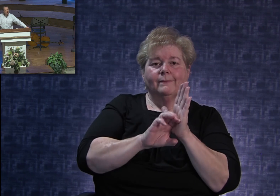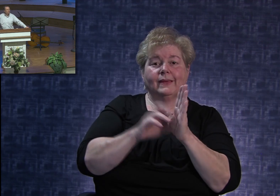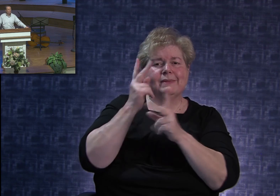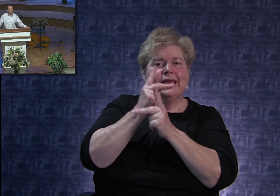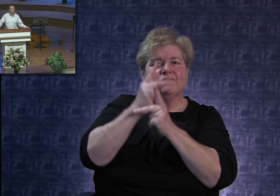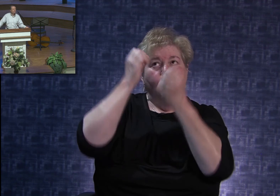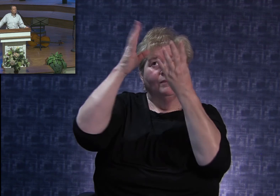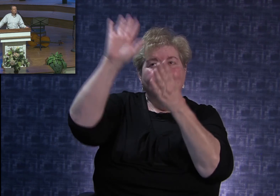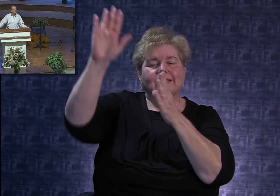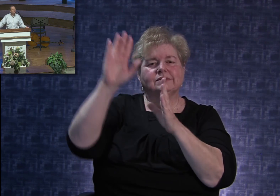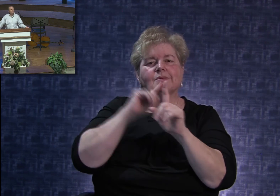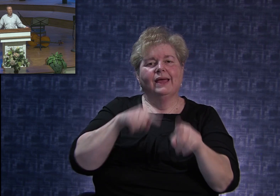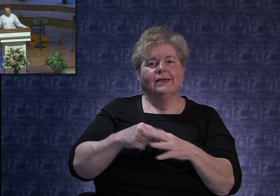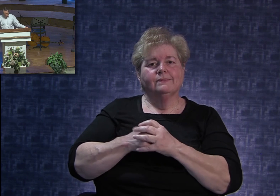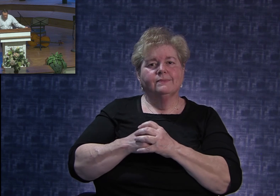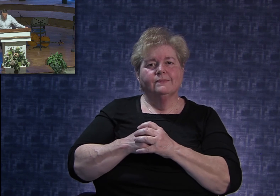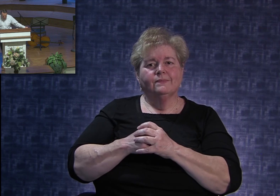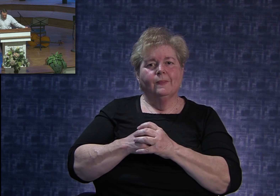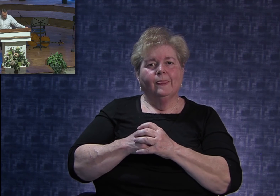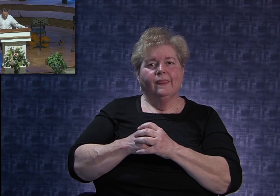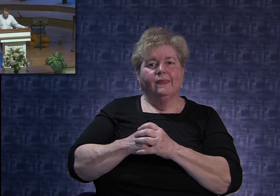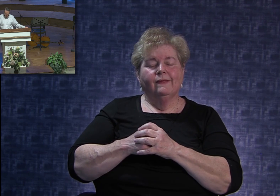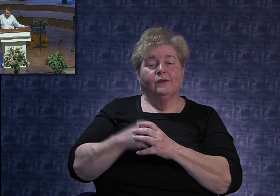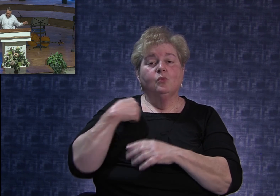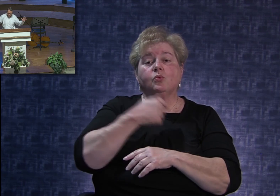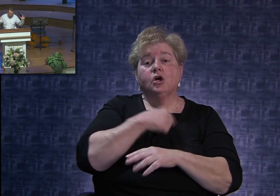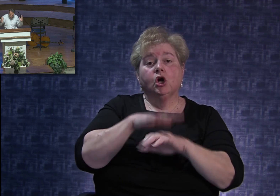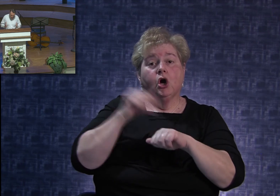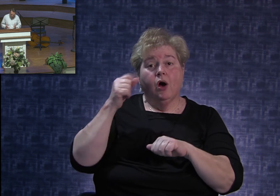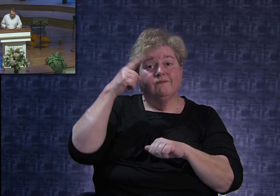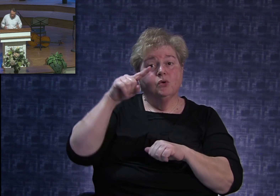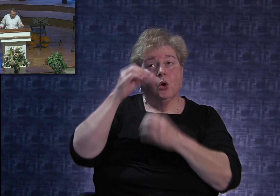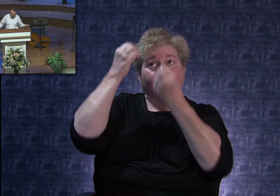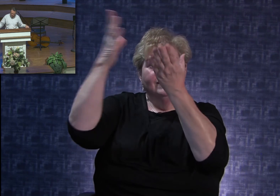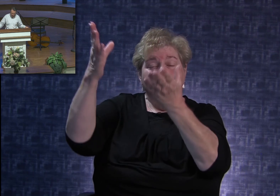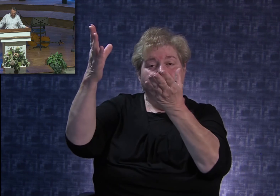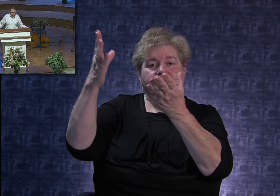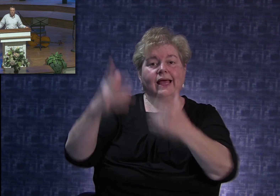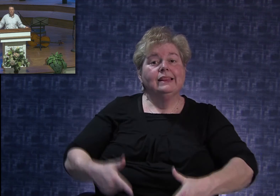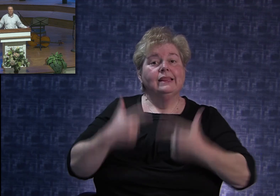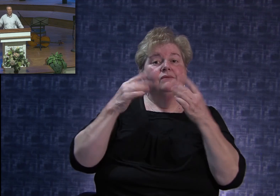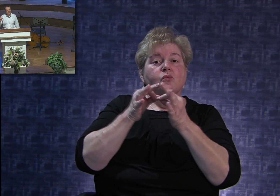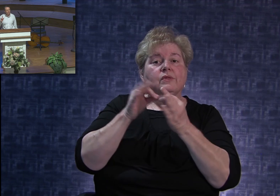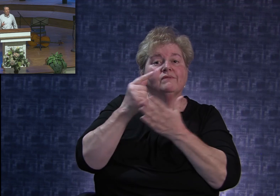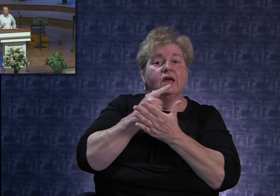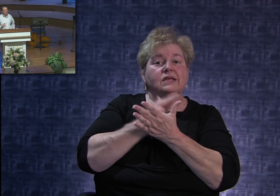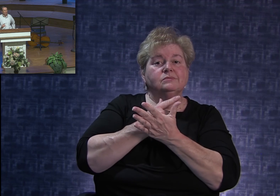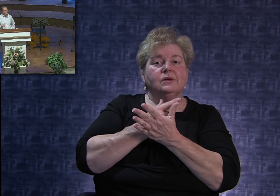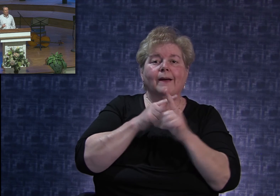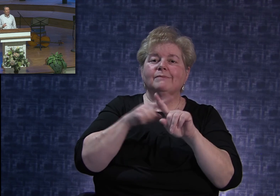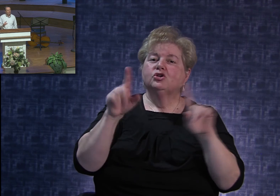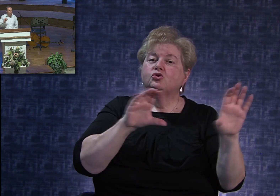obey my rules. You're called to obedience. You're called to walk worthy of the gospel, but you do